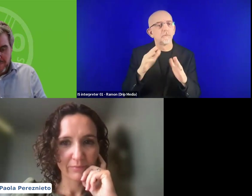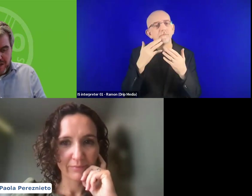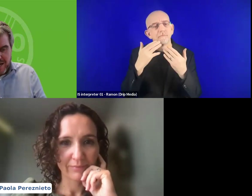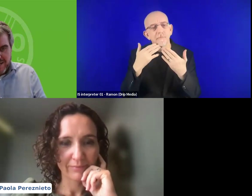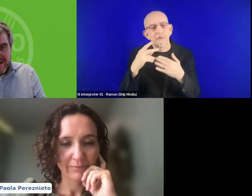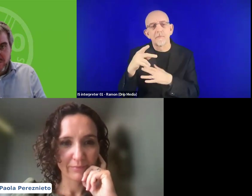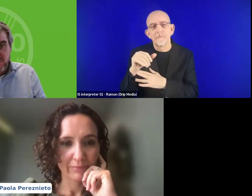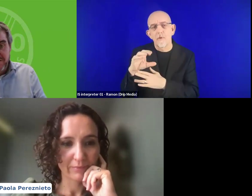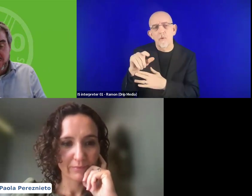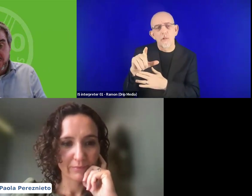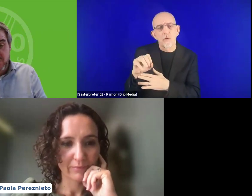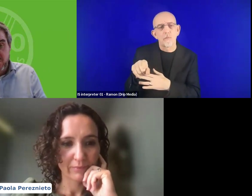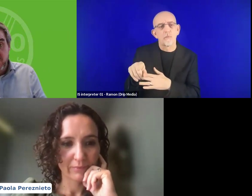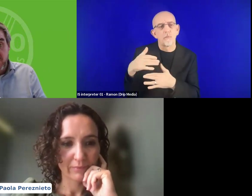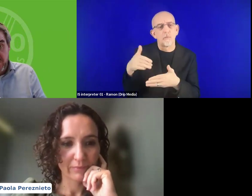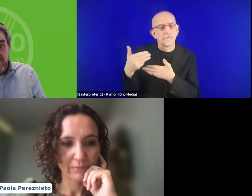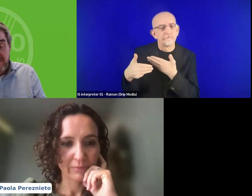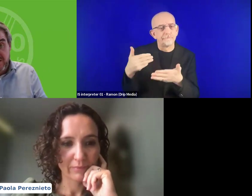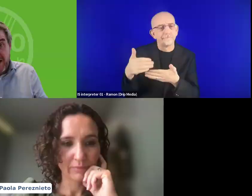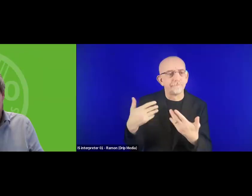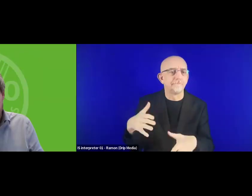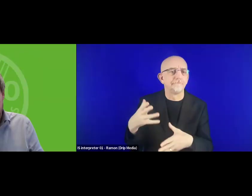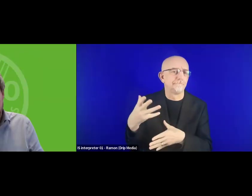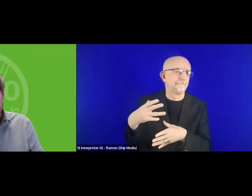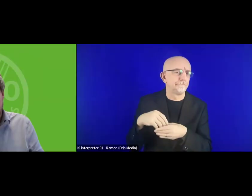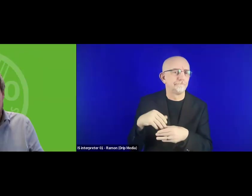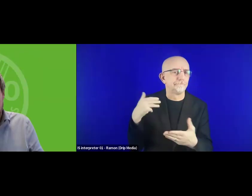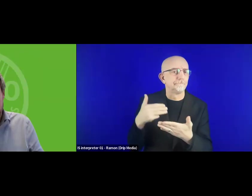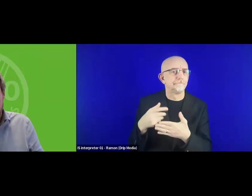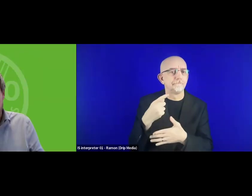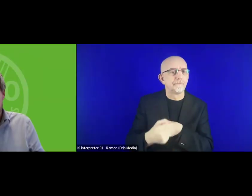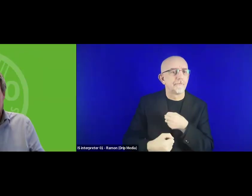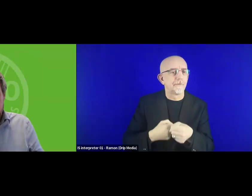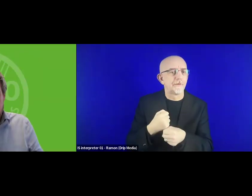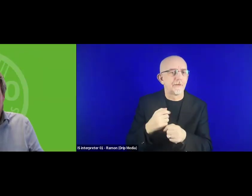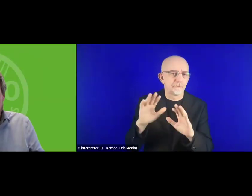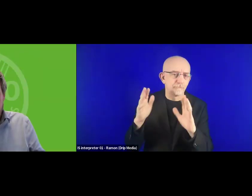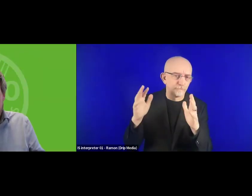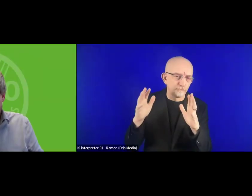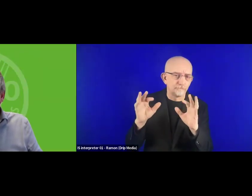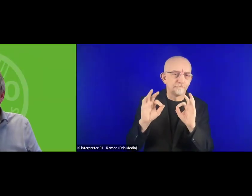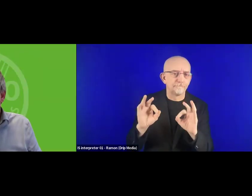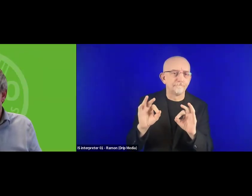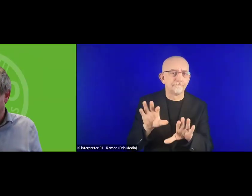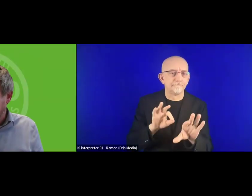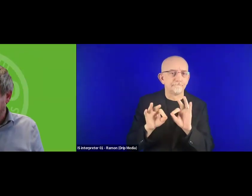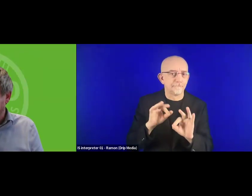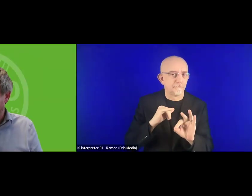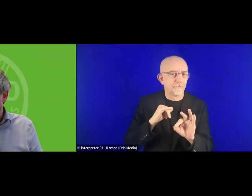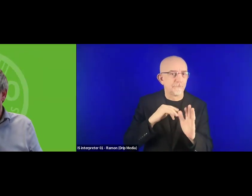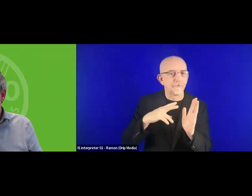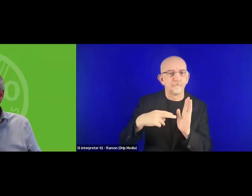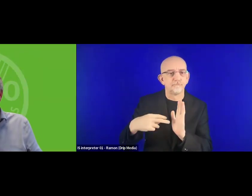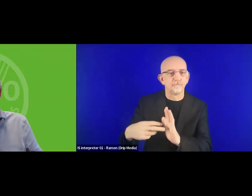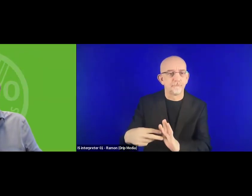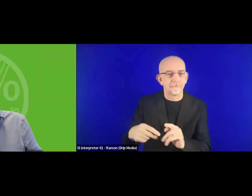work. So I'm going to head now straight over to Joseph and to Anna to make the second presentation. And just to flag up in advance, I might be a little